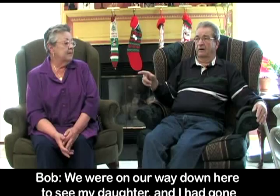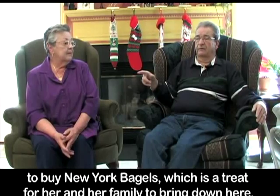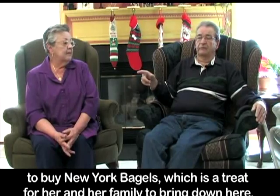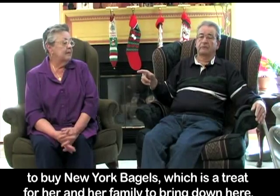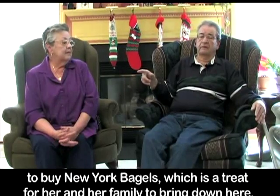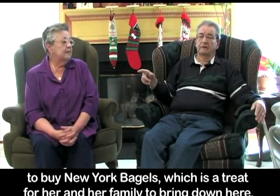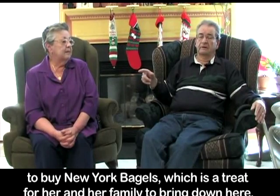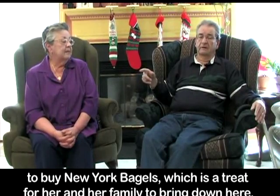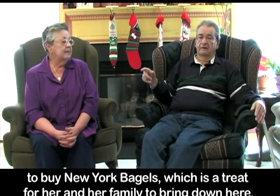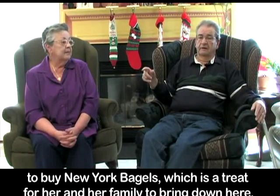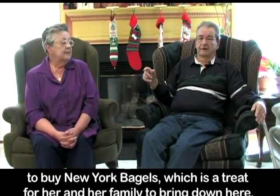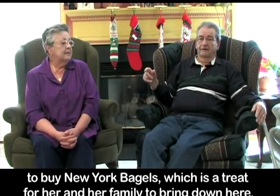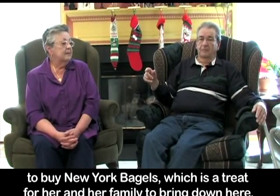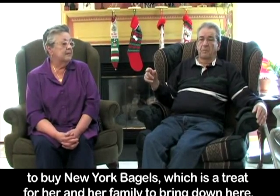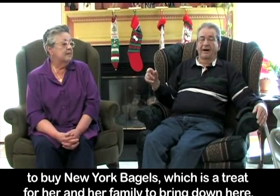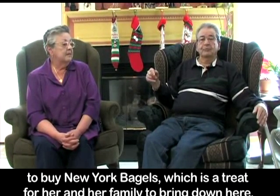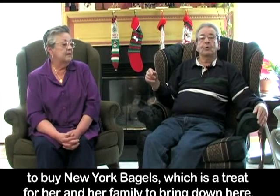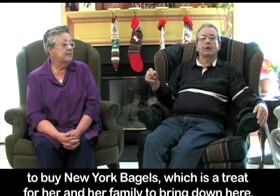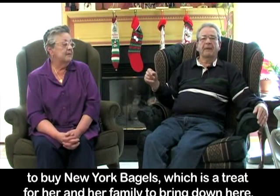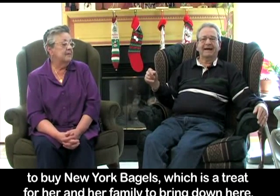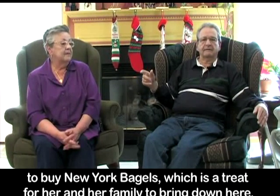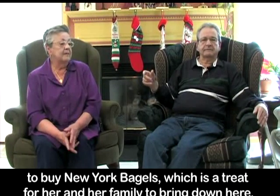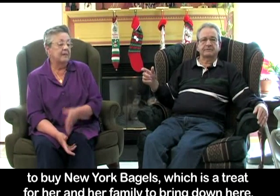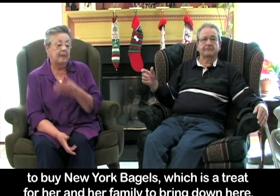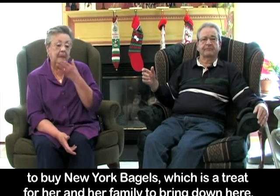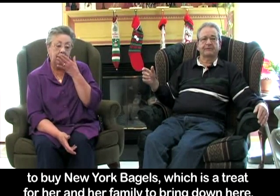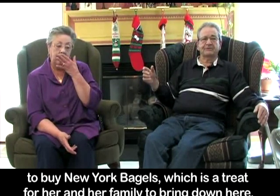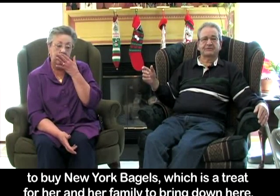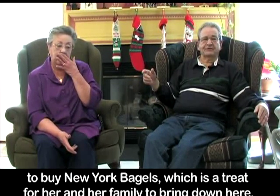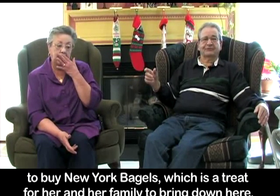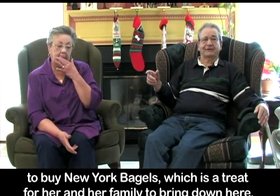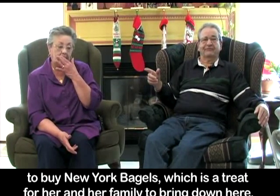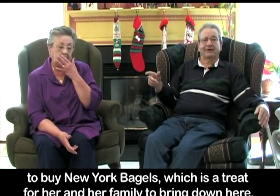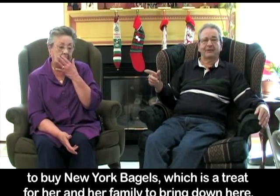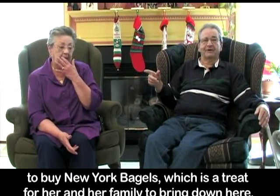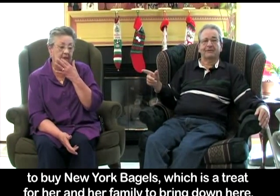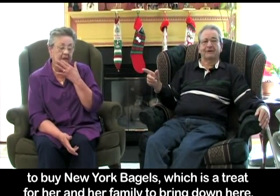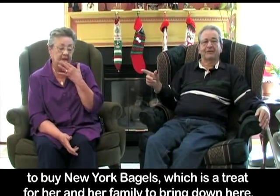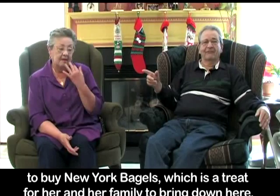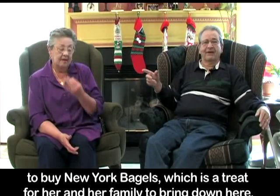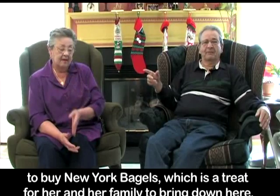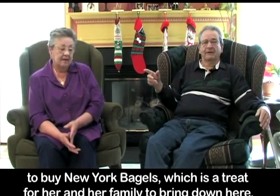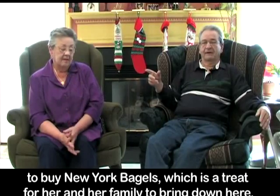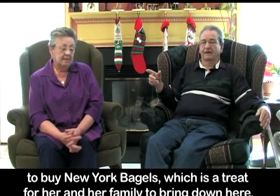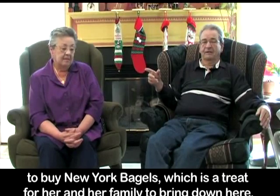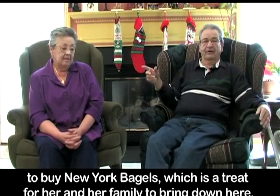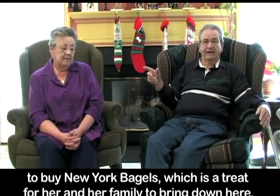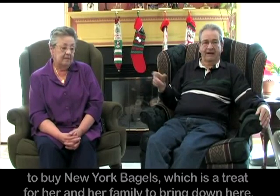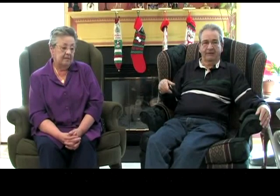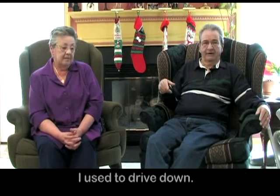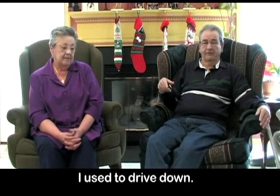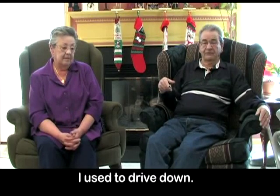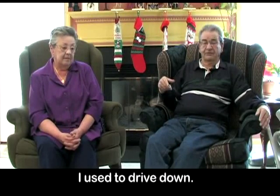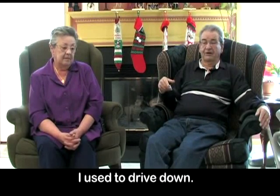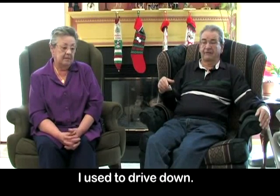to buy New York bagels, which is a treat for her and her family to bring down here. I used to drive